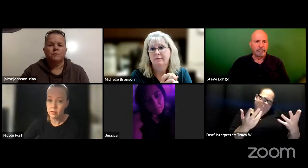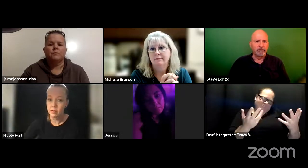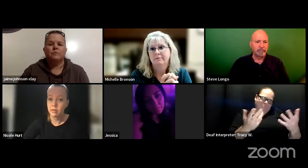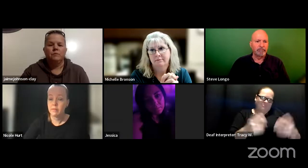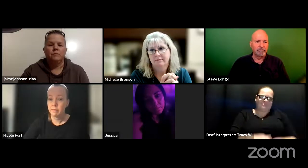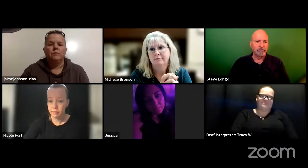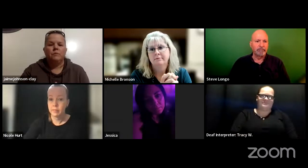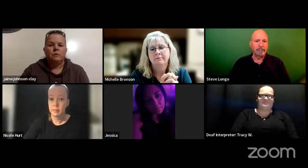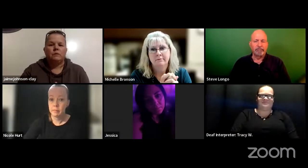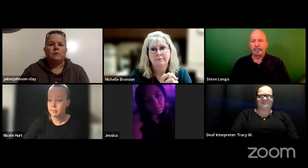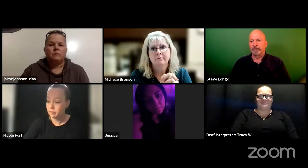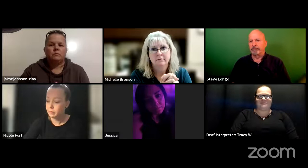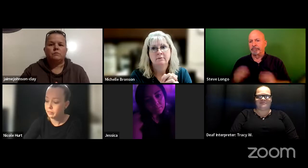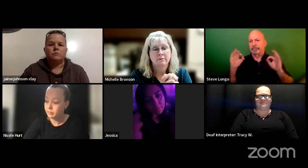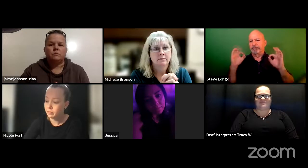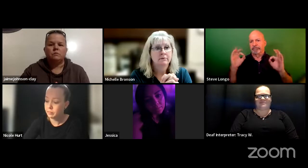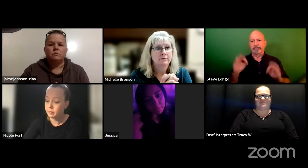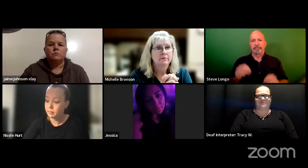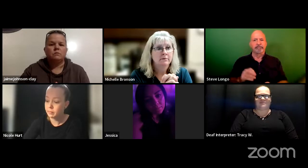like that idea.